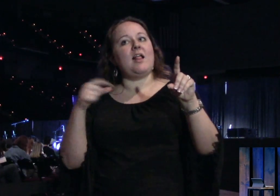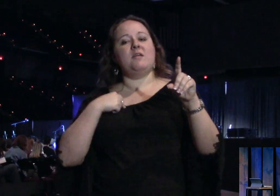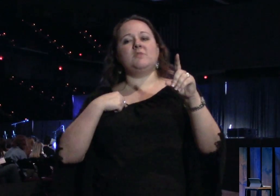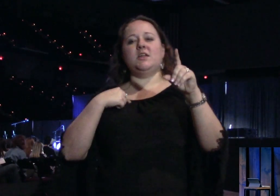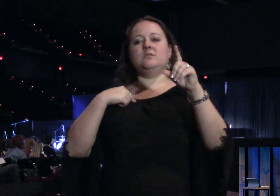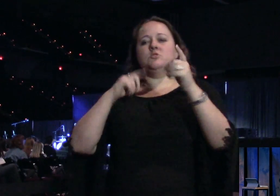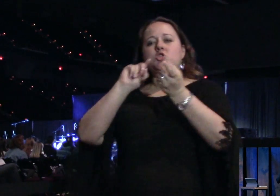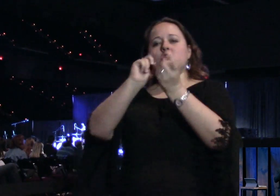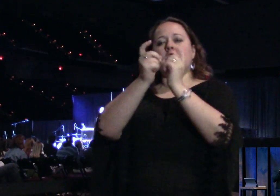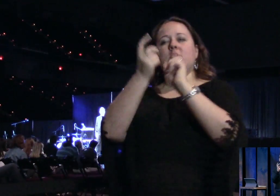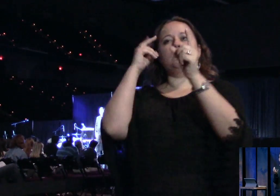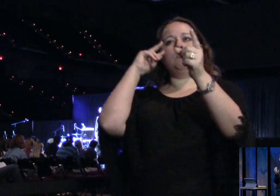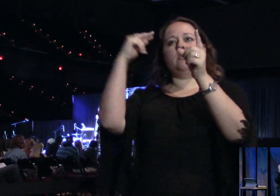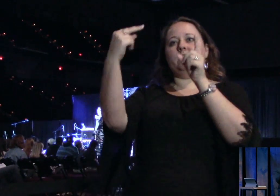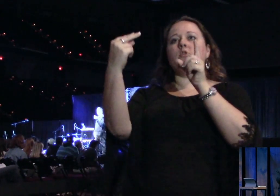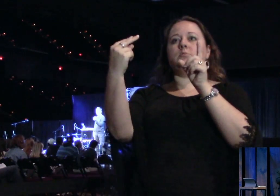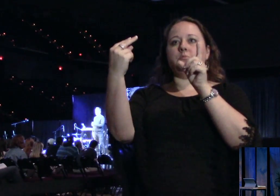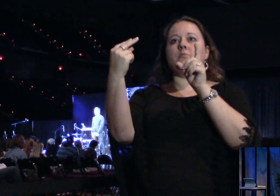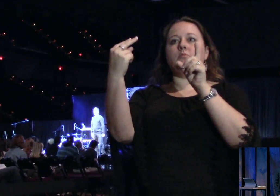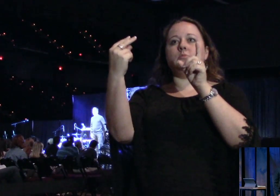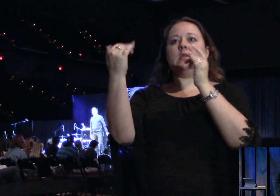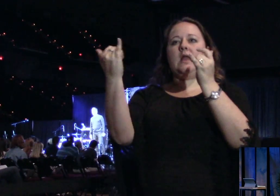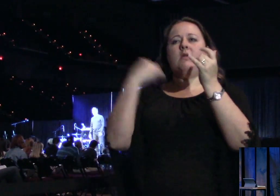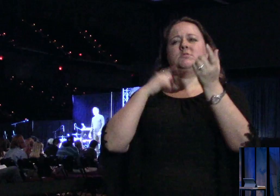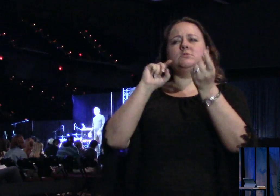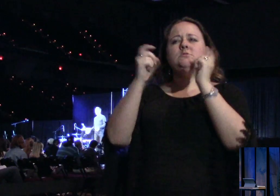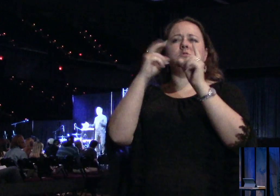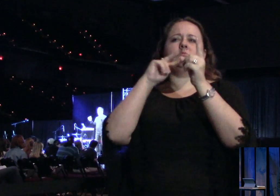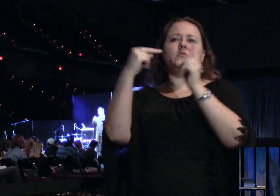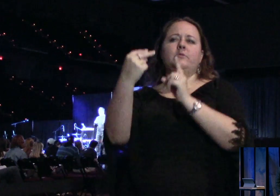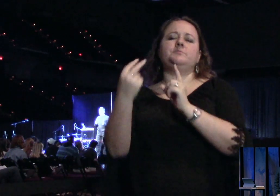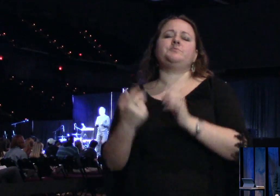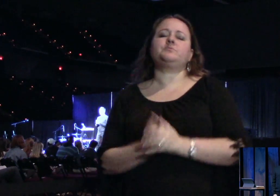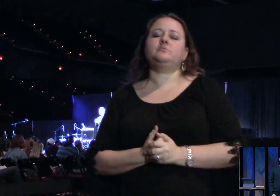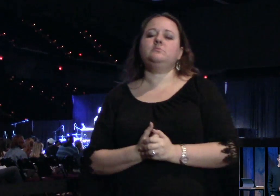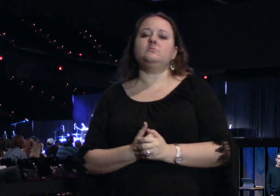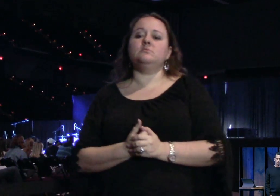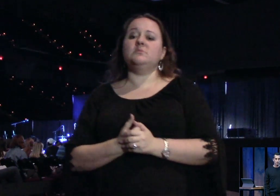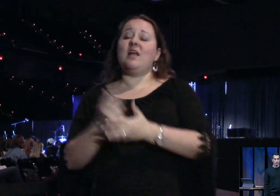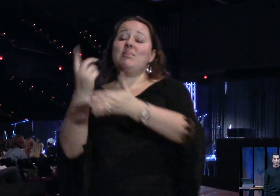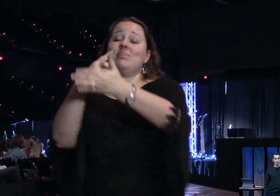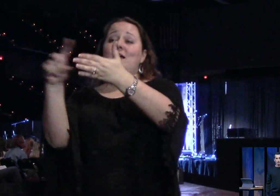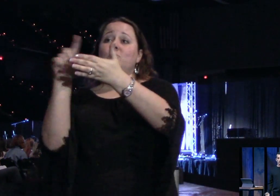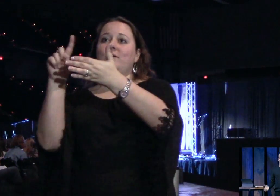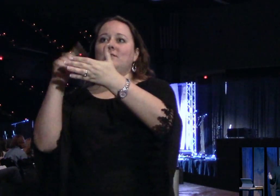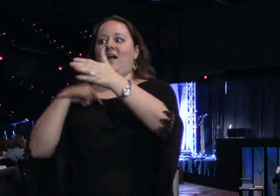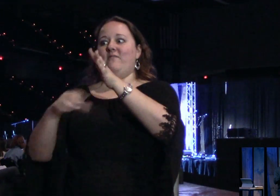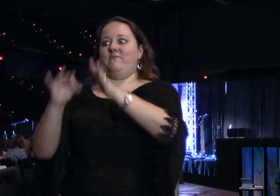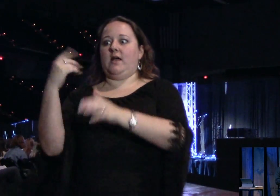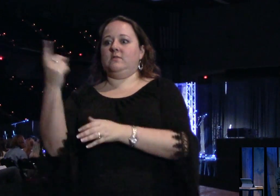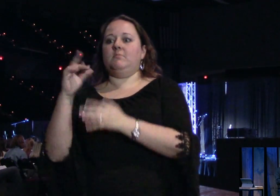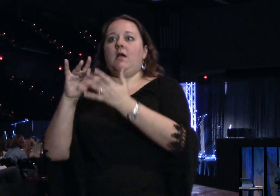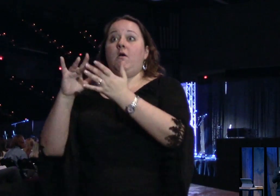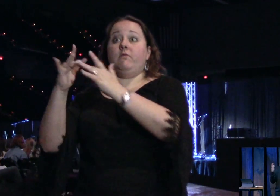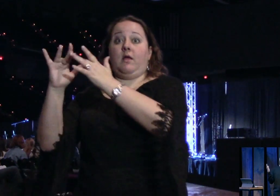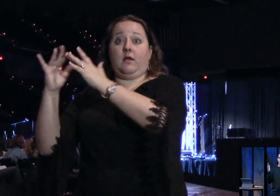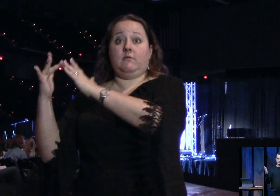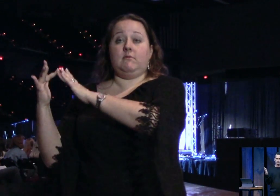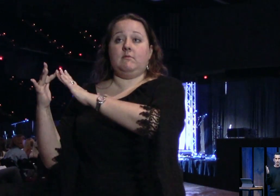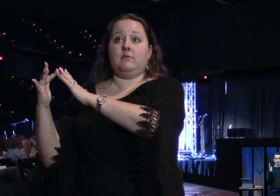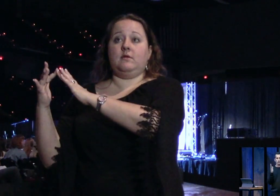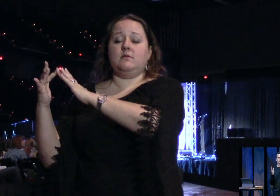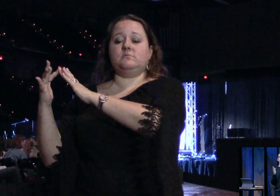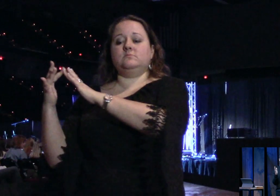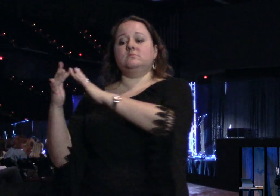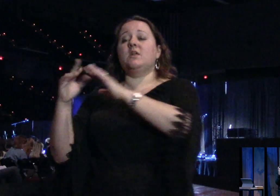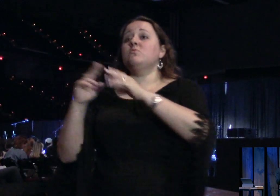But let me frame it for you this way, okay? Let me frame it for you this way. This past week, I came across